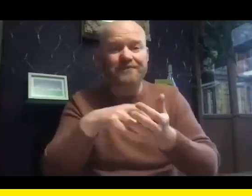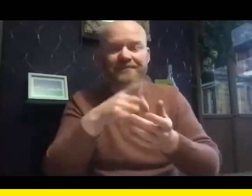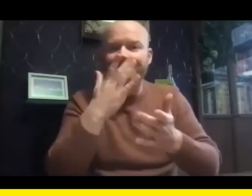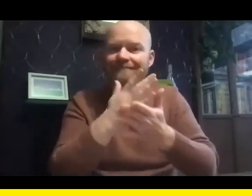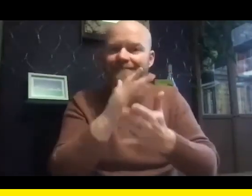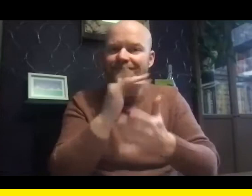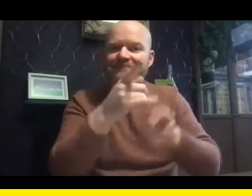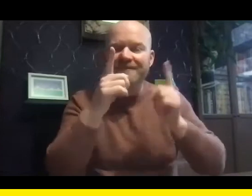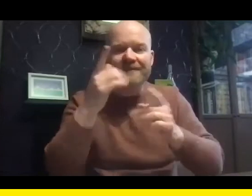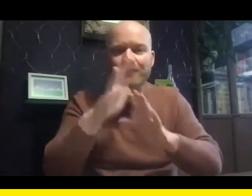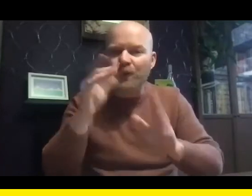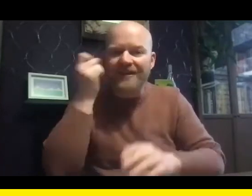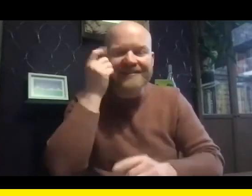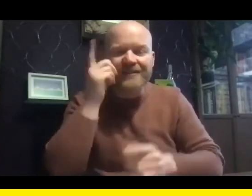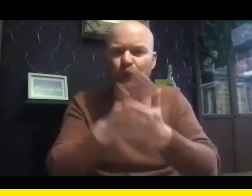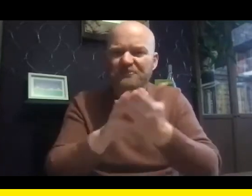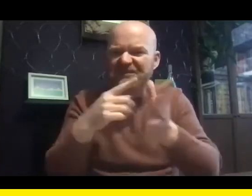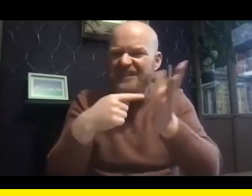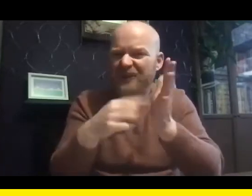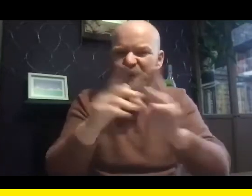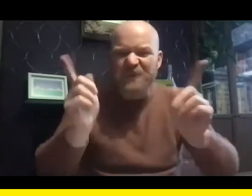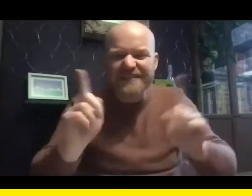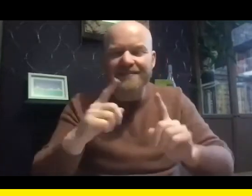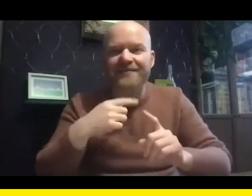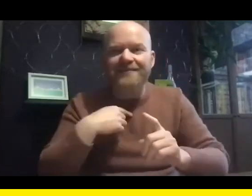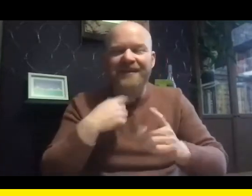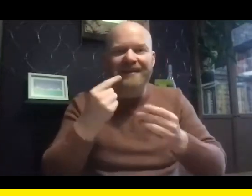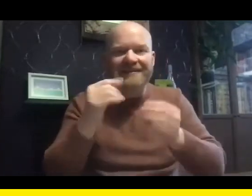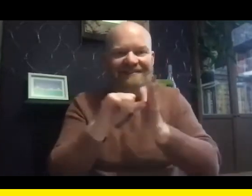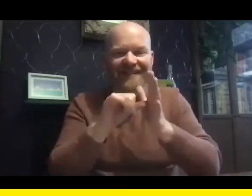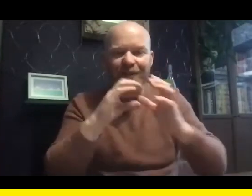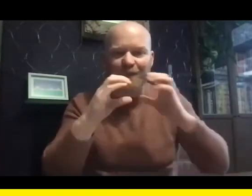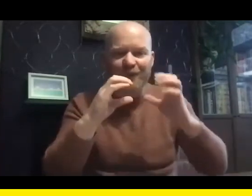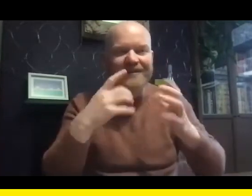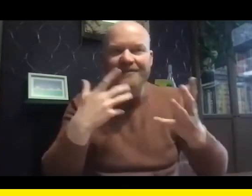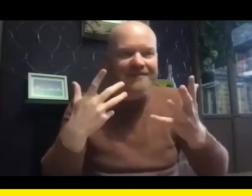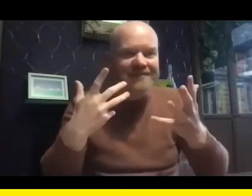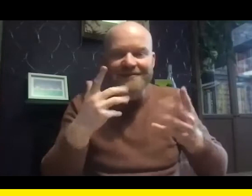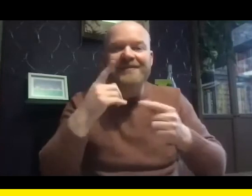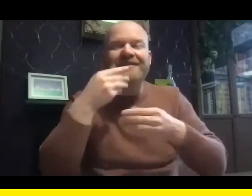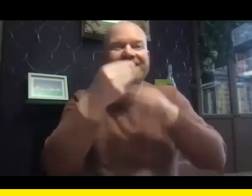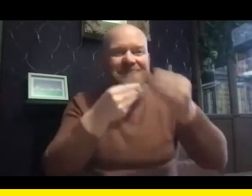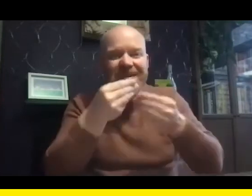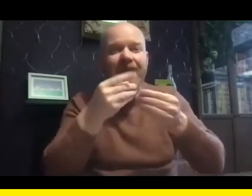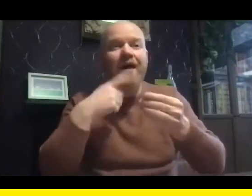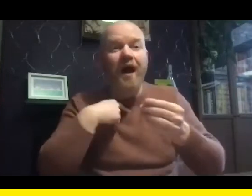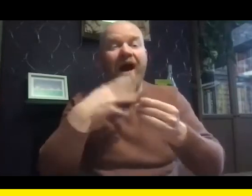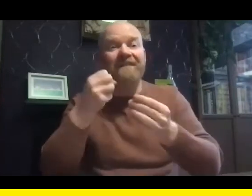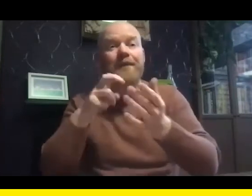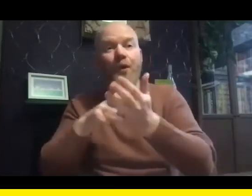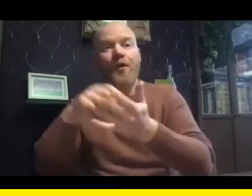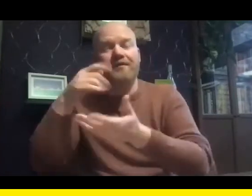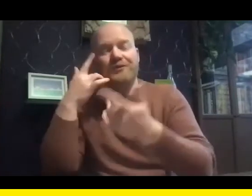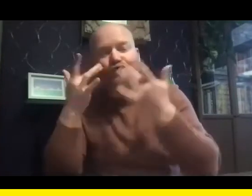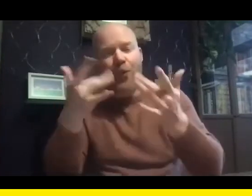interpreter was brought in. So it just allowed me to be able to speak with my employer, because you've got to